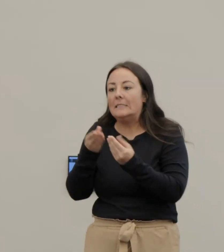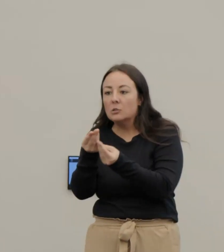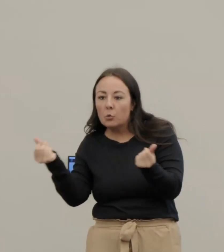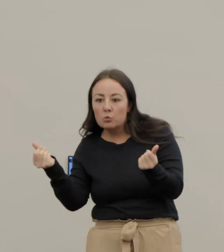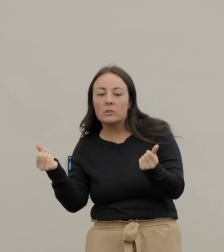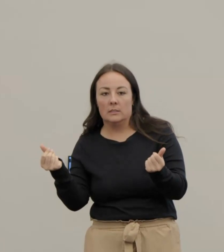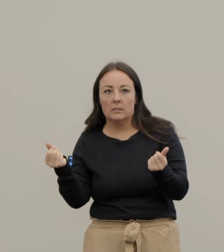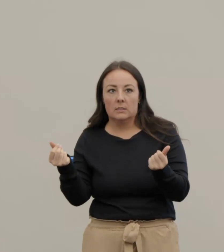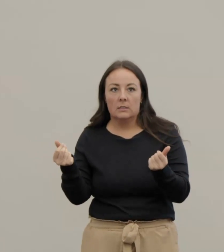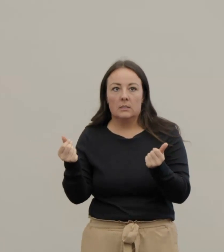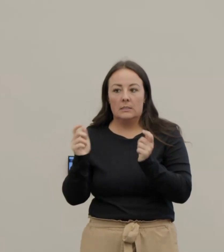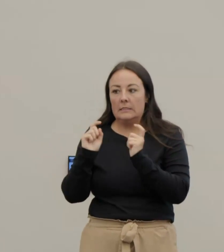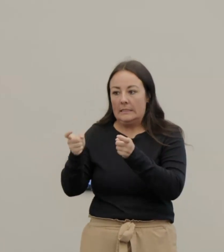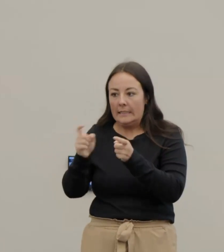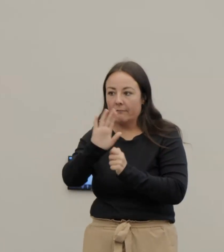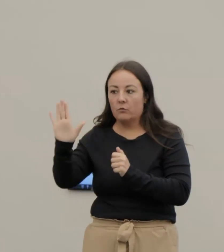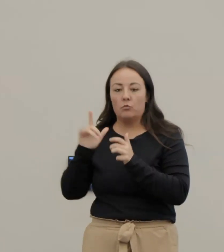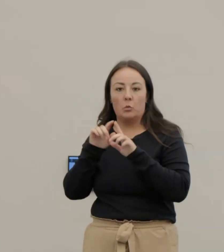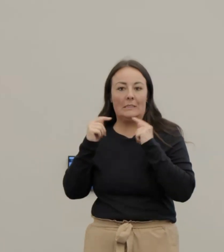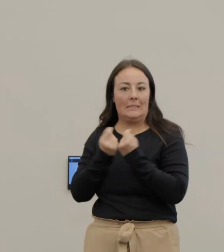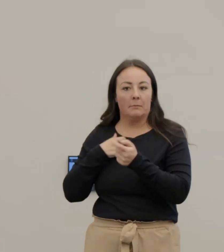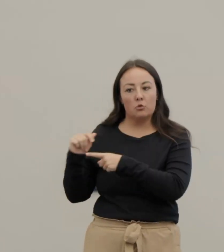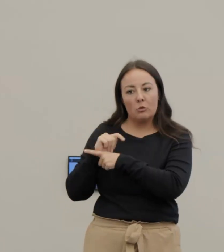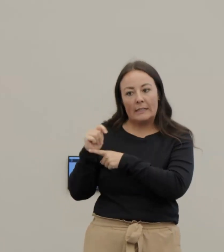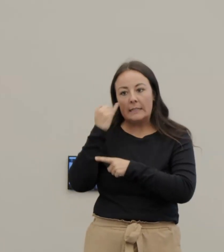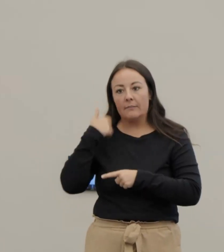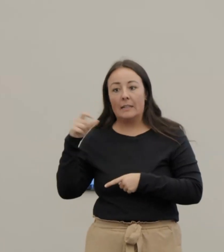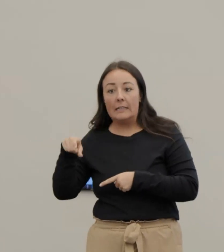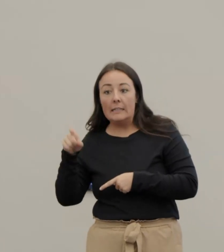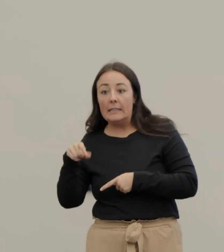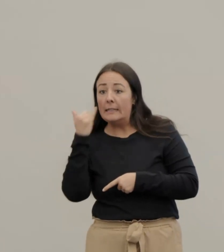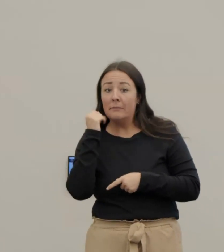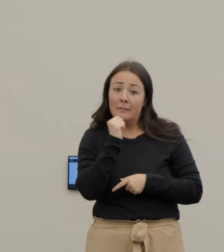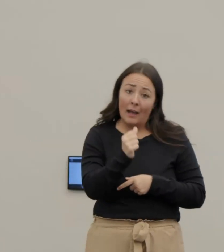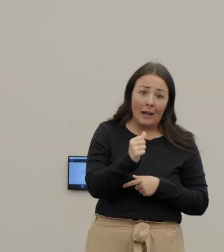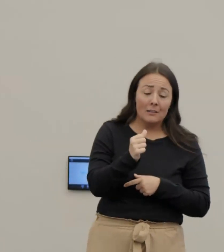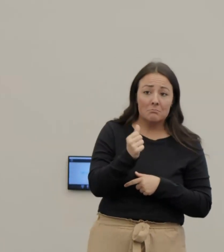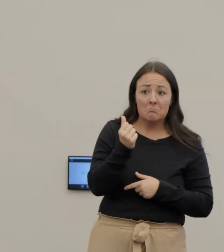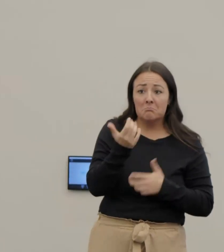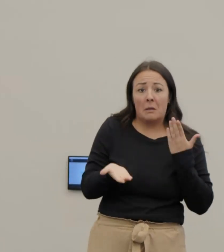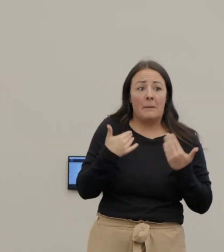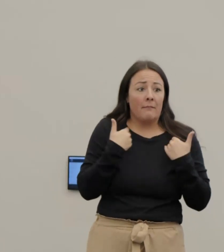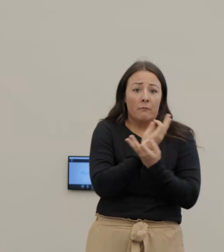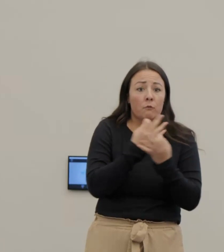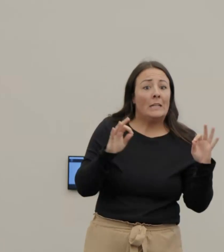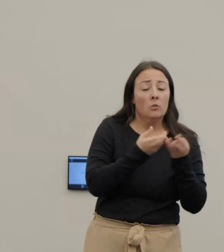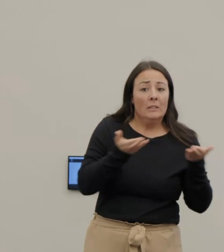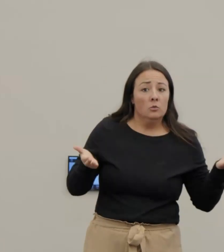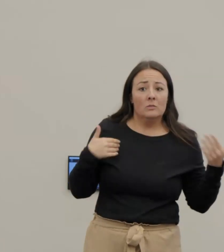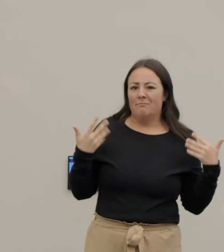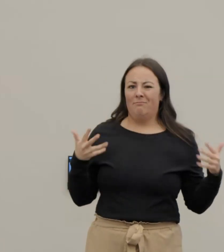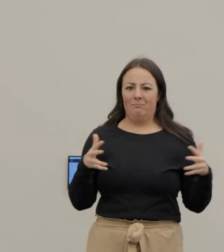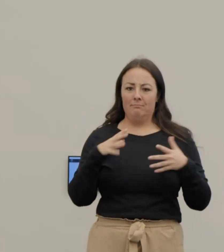steps. Get them the training that they need if you have that ability to do so. If not, there's a ton of free resources out there that have already been